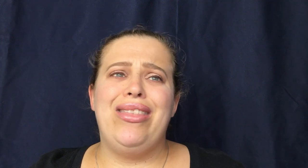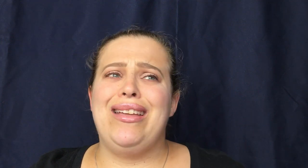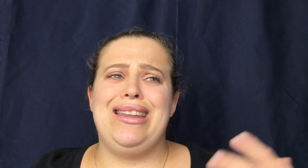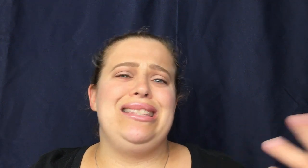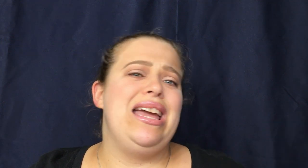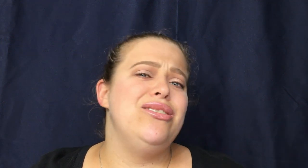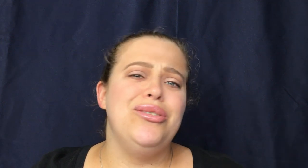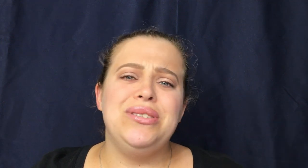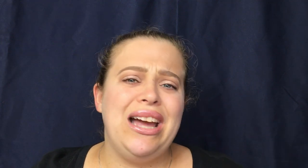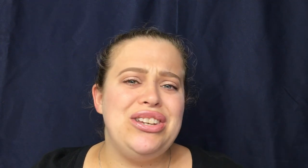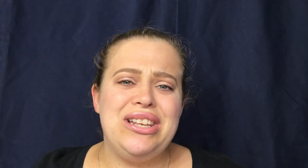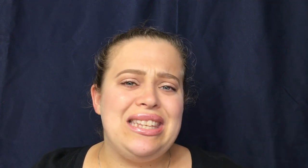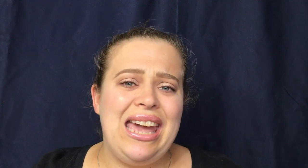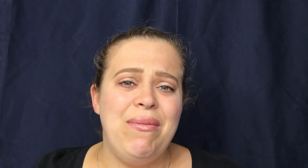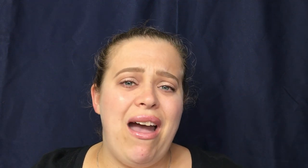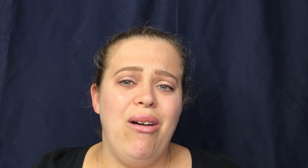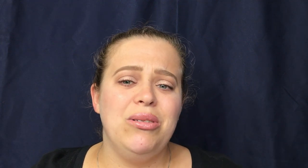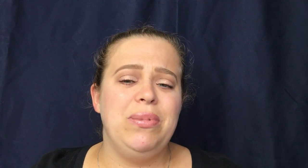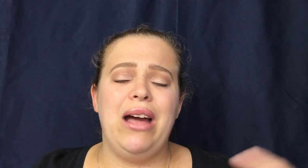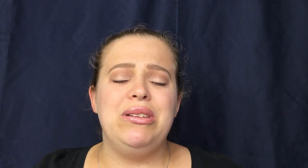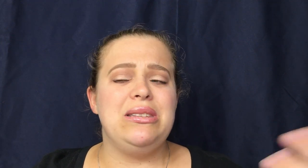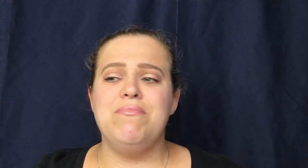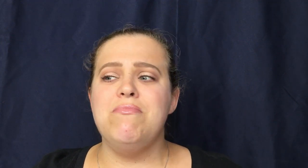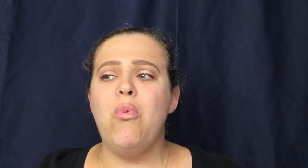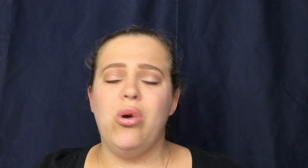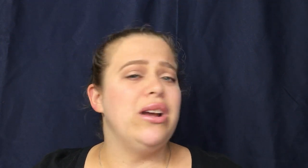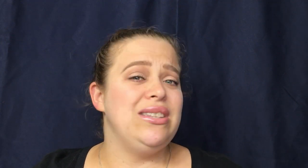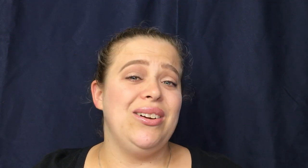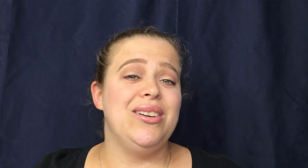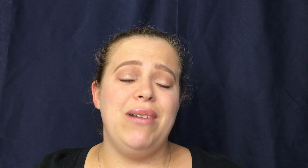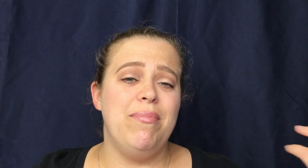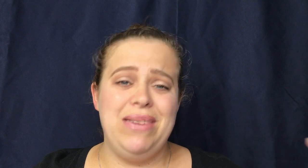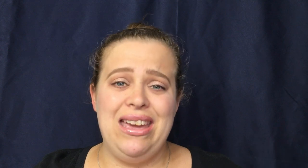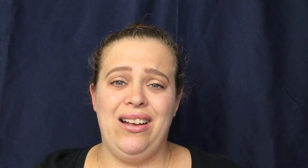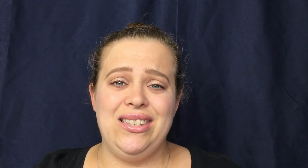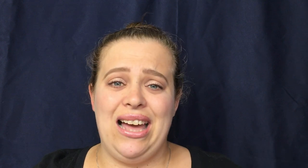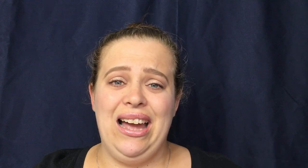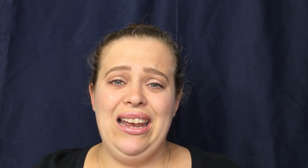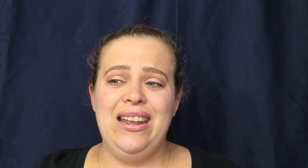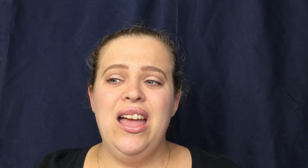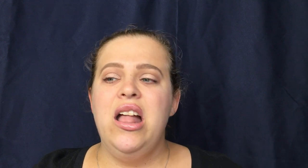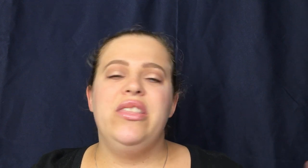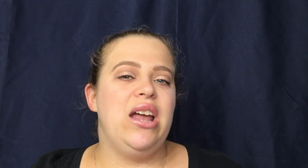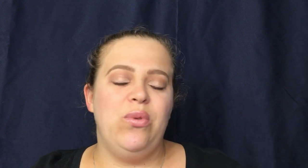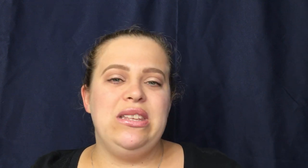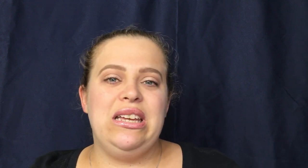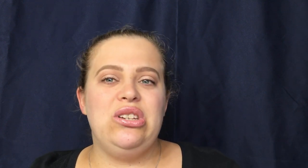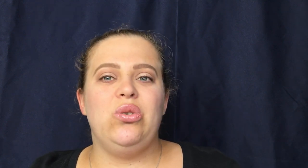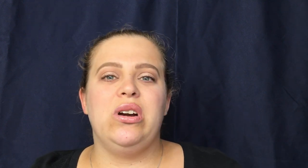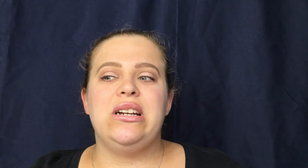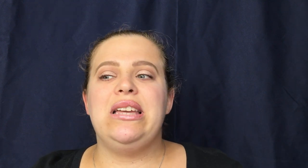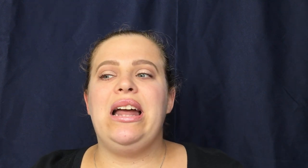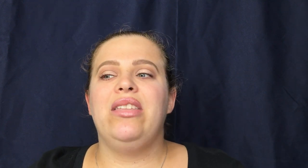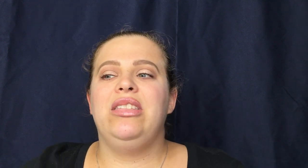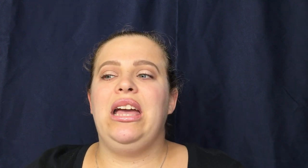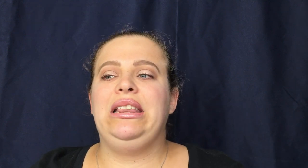think Nintendo's had just came out, but I was more concerned about being outside than I was indoors. And I think